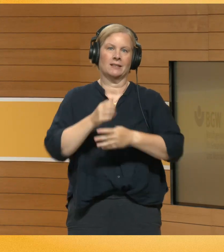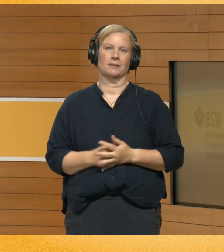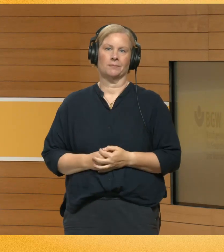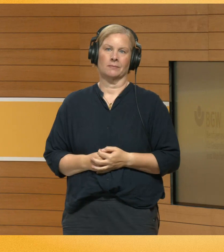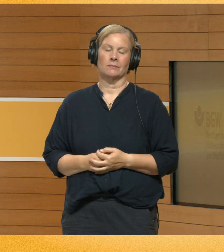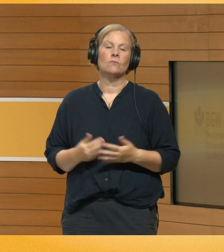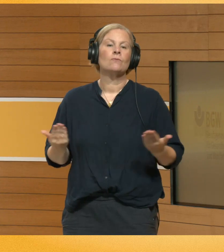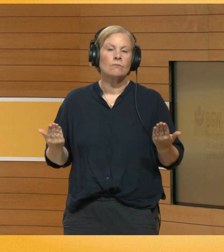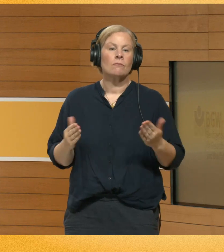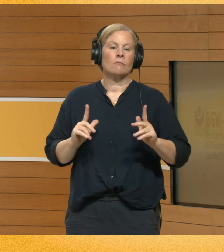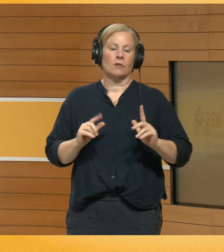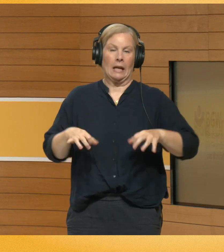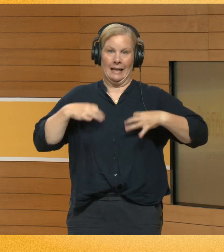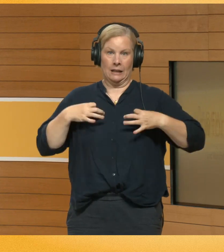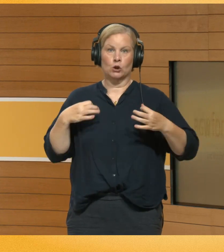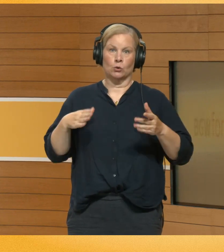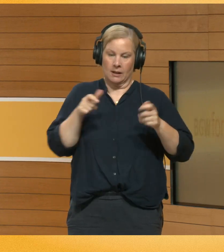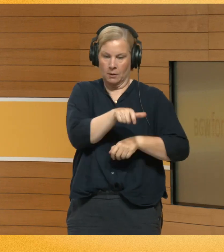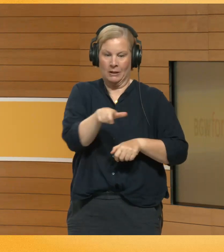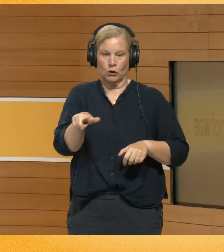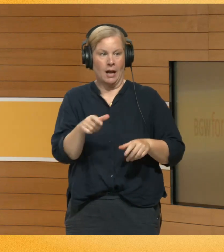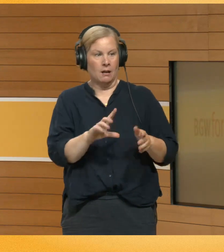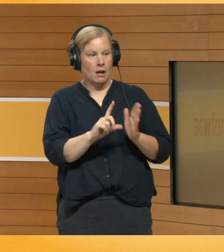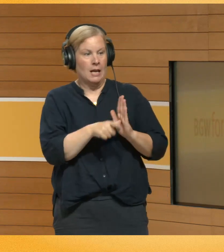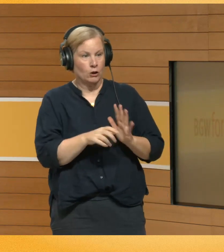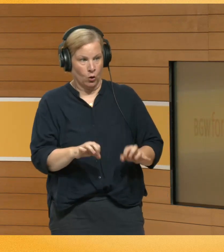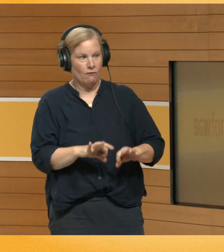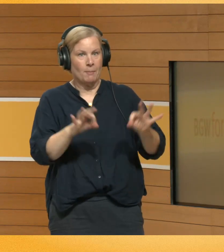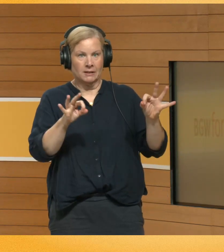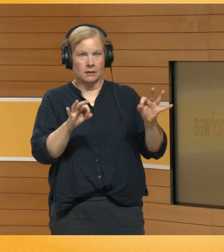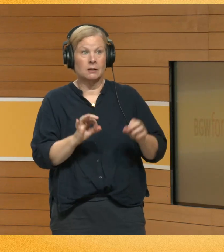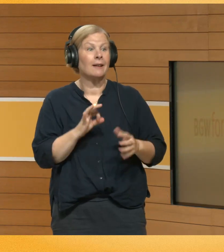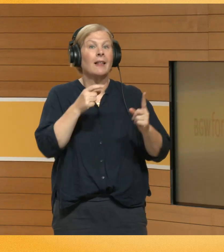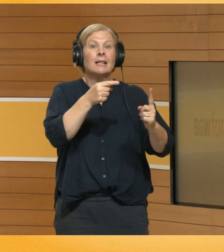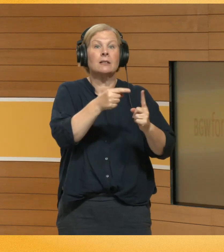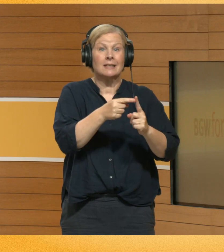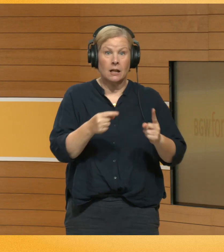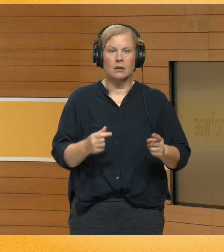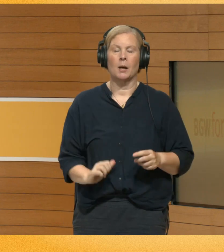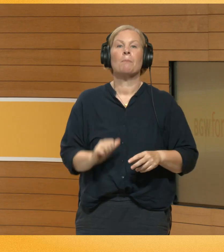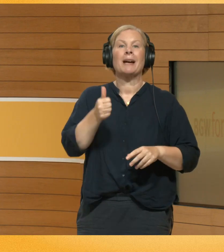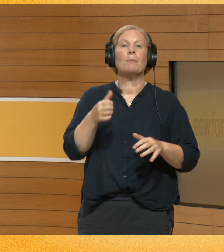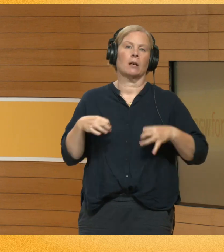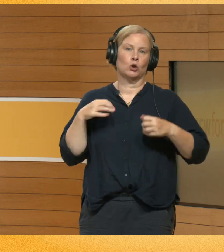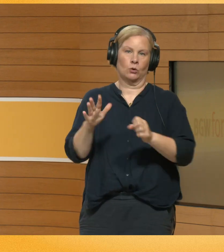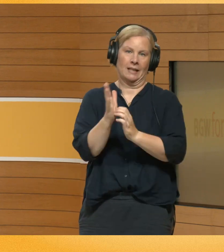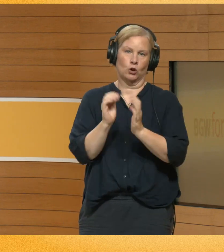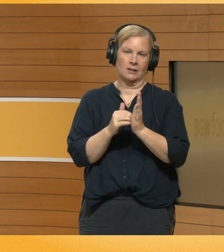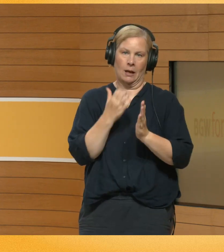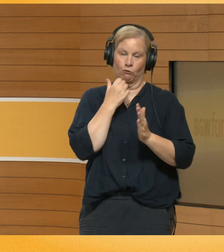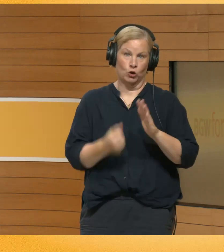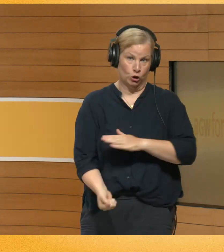healthcare workers, especially for the strengthening of primary healthcare systems, the COVID-19